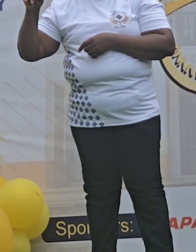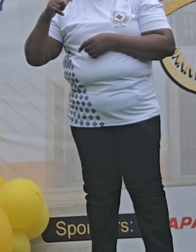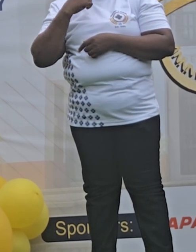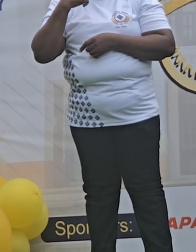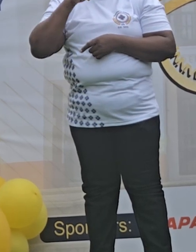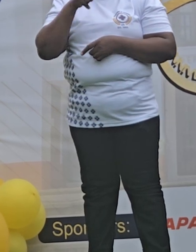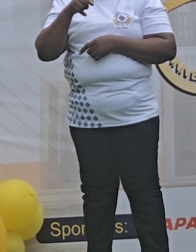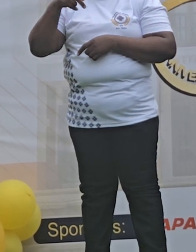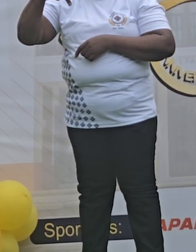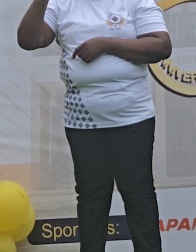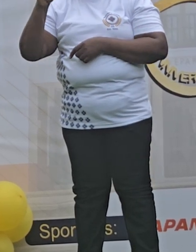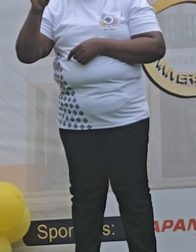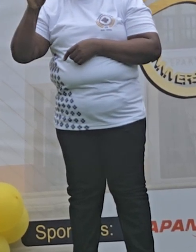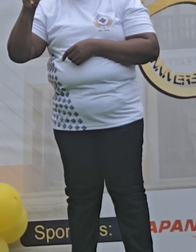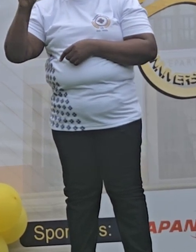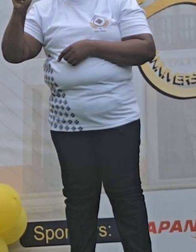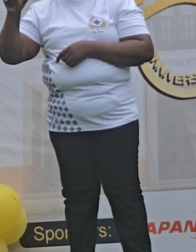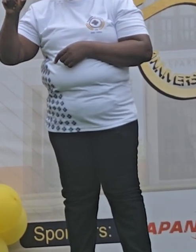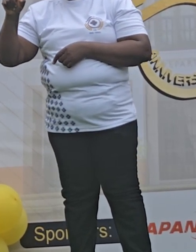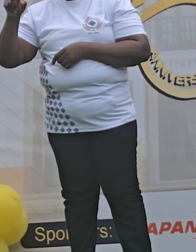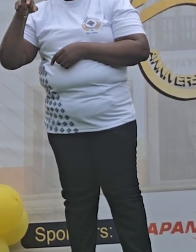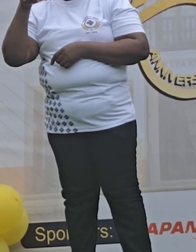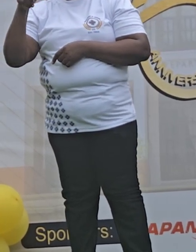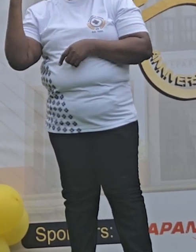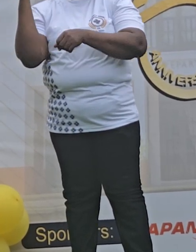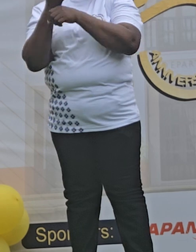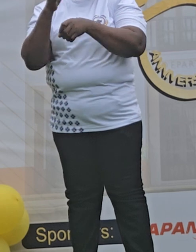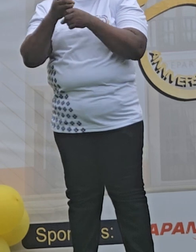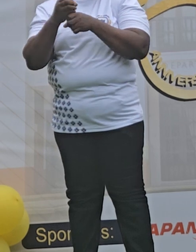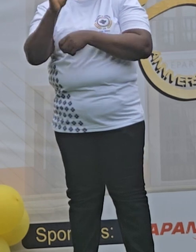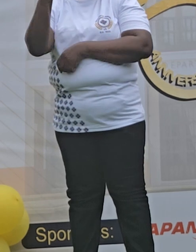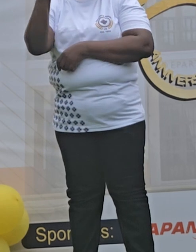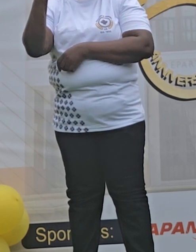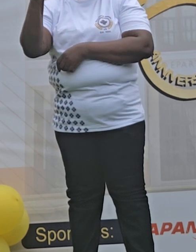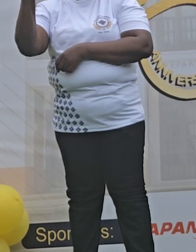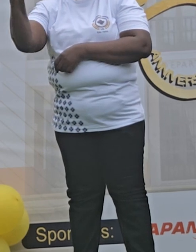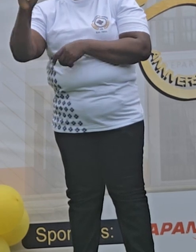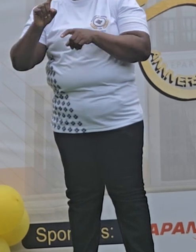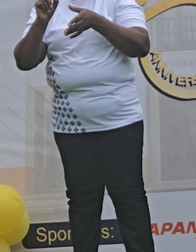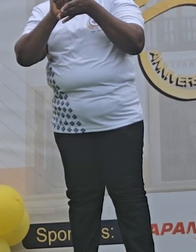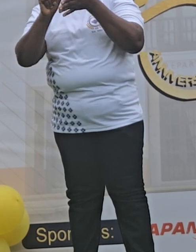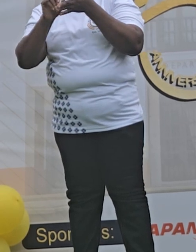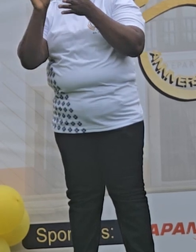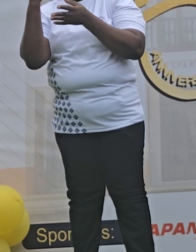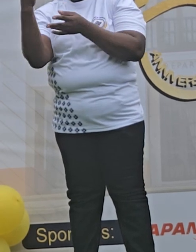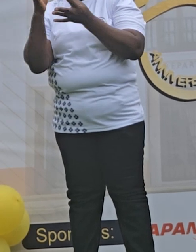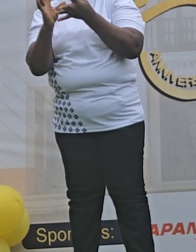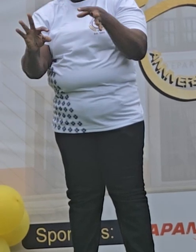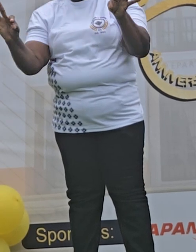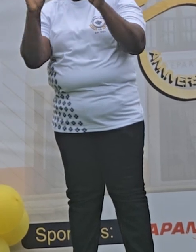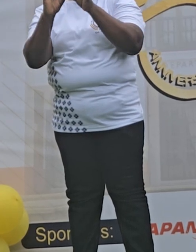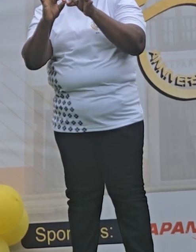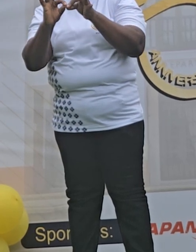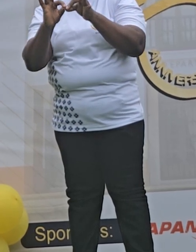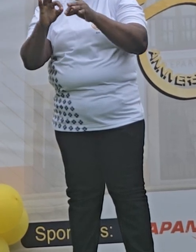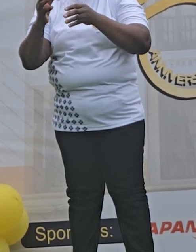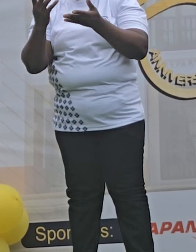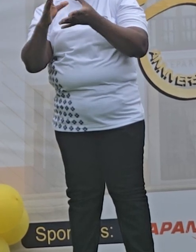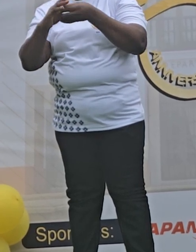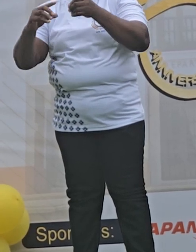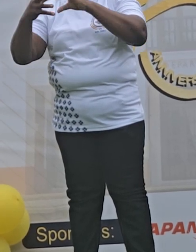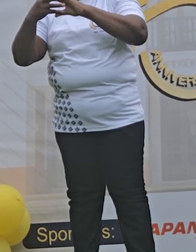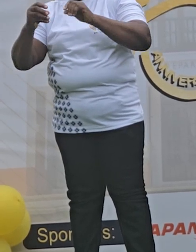Professor Max Essimi, already in the 1970s, wrote two very important articles which